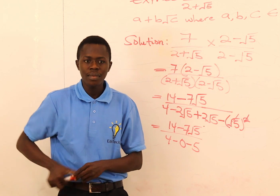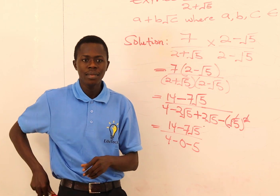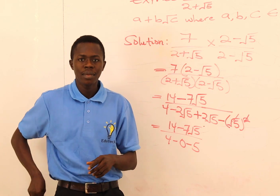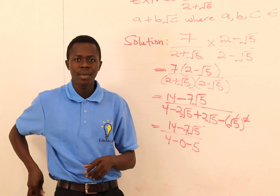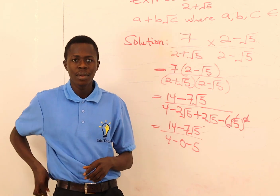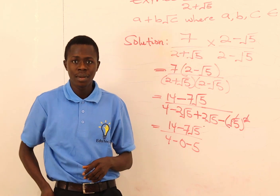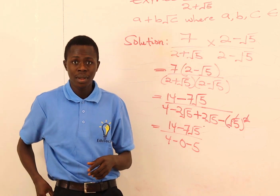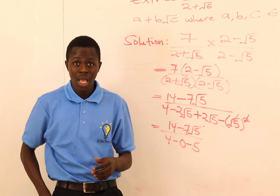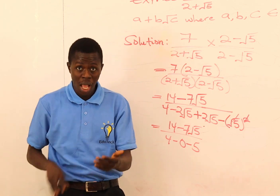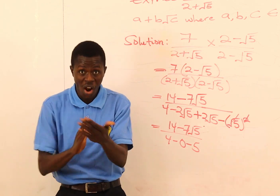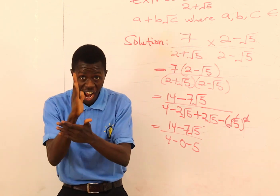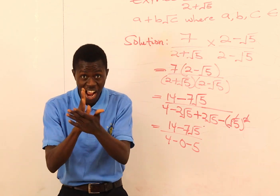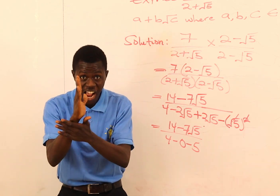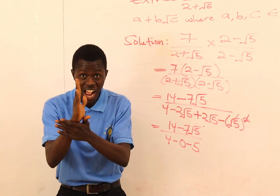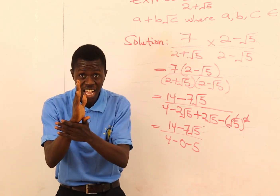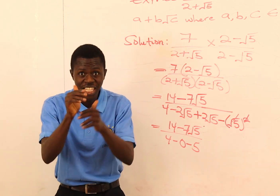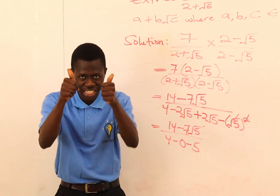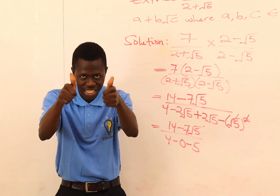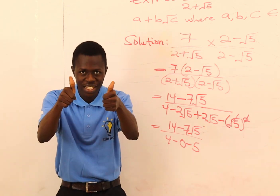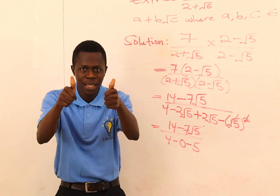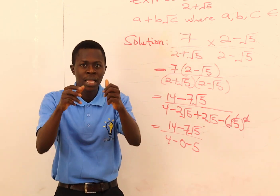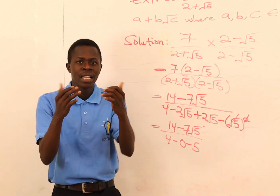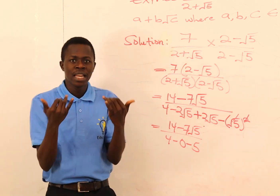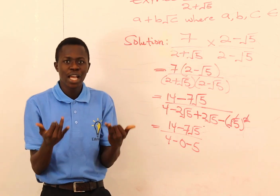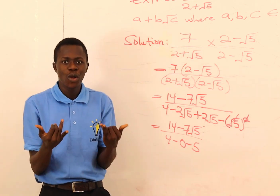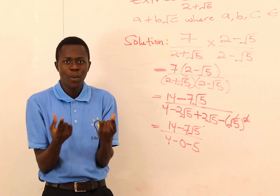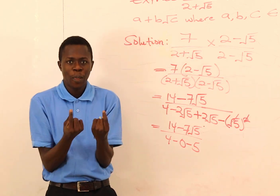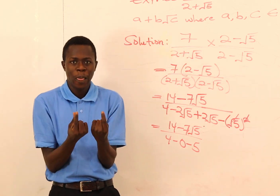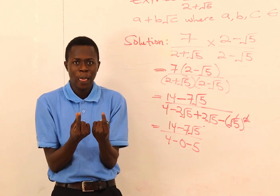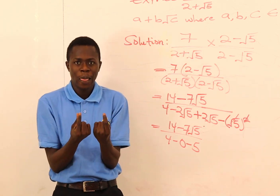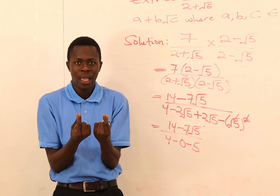we are going to end up having 14 minus square root of 5, all divided by